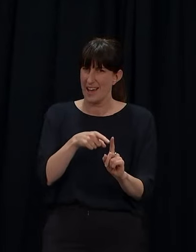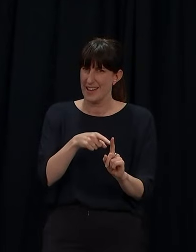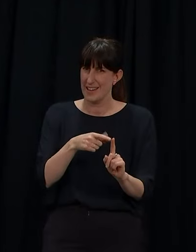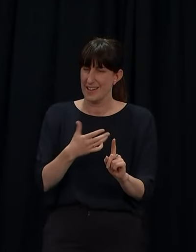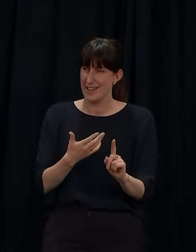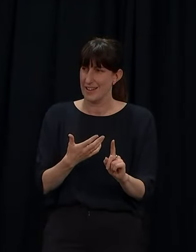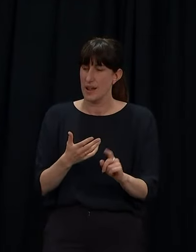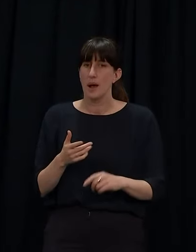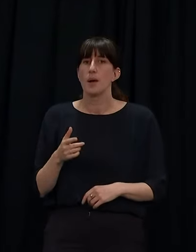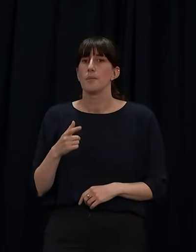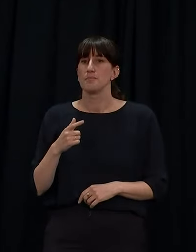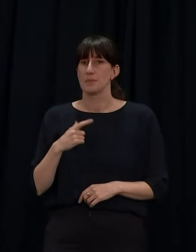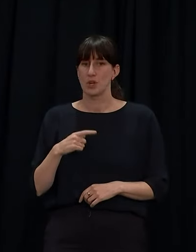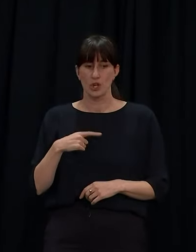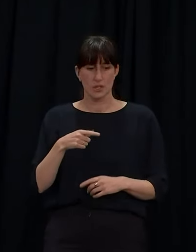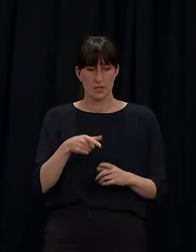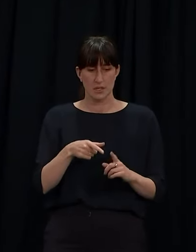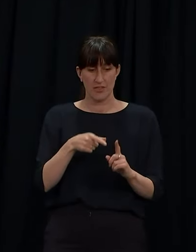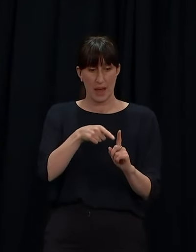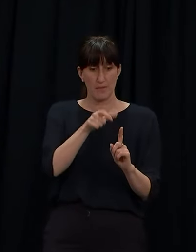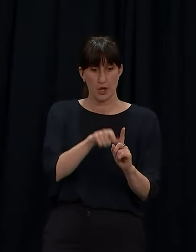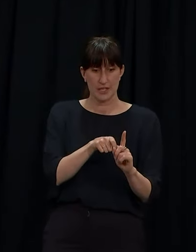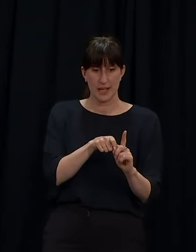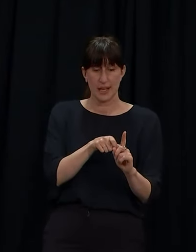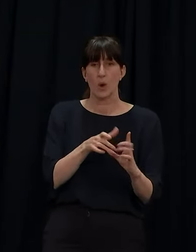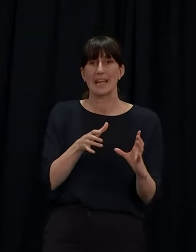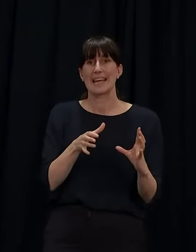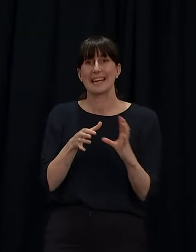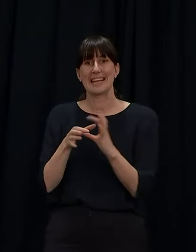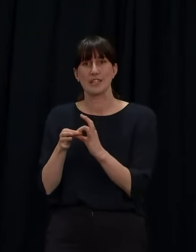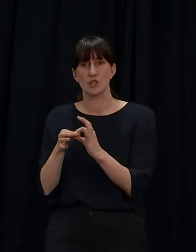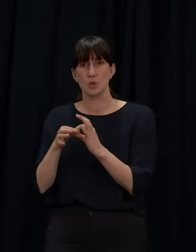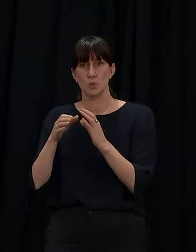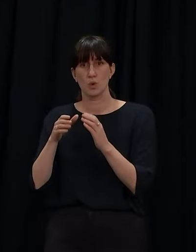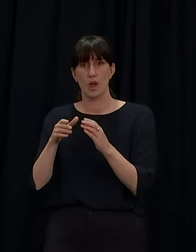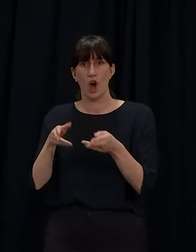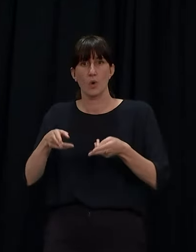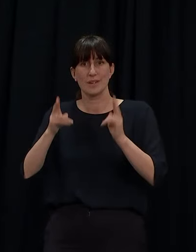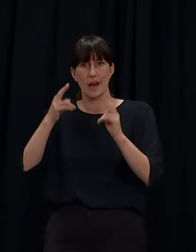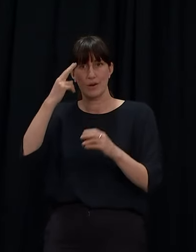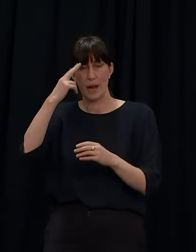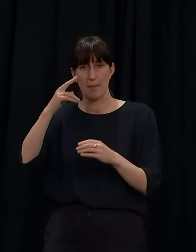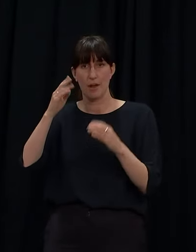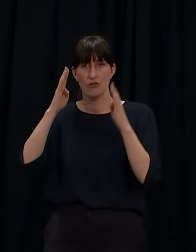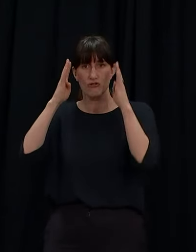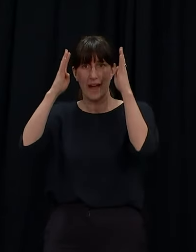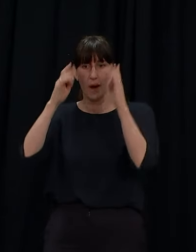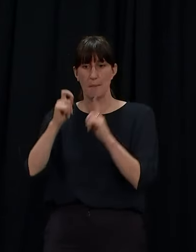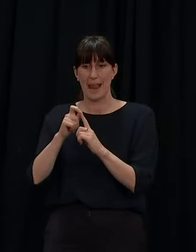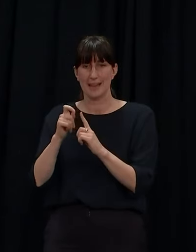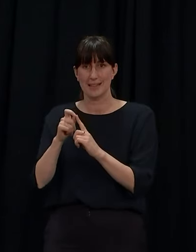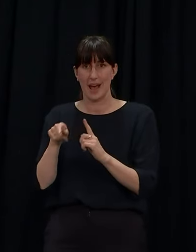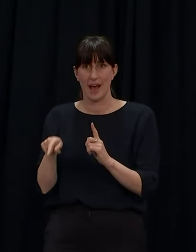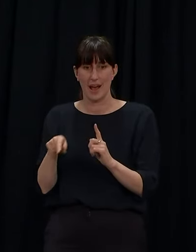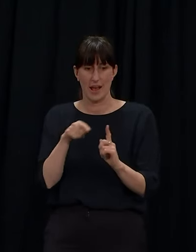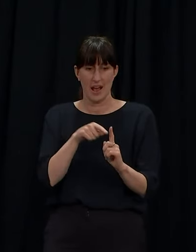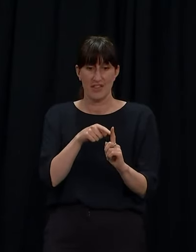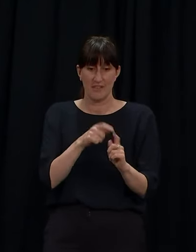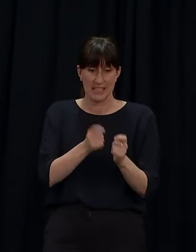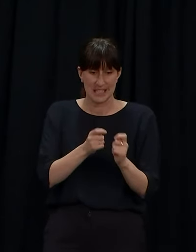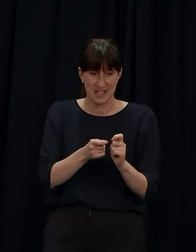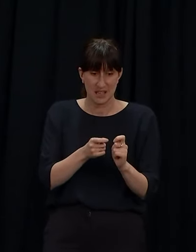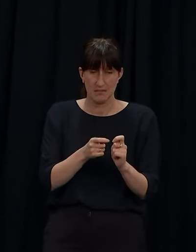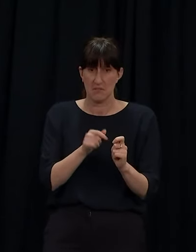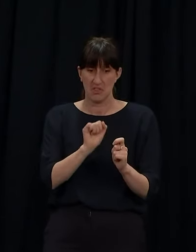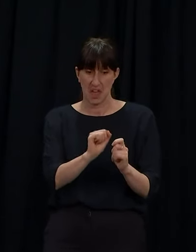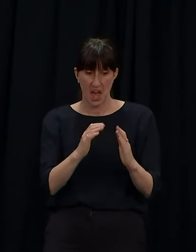and what can you Just do? because of the connection to the Crowne Plaza. But as I say, they've tested negative twice. No one in their household has tested positive.